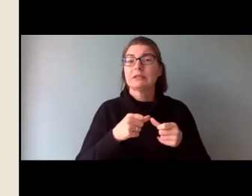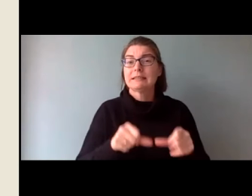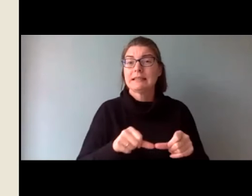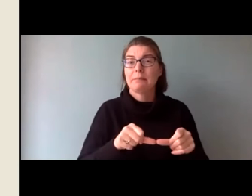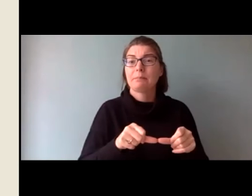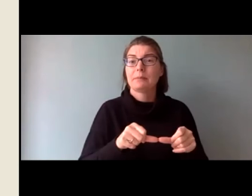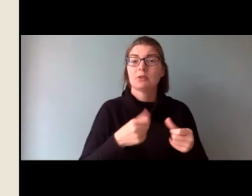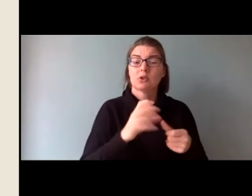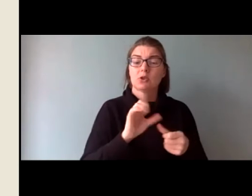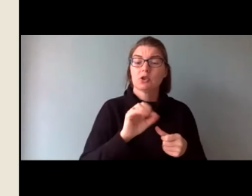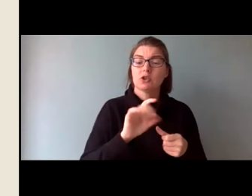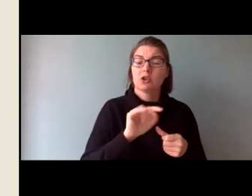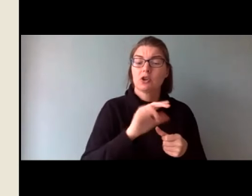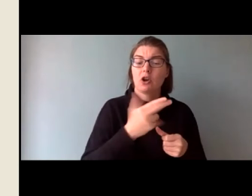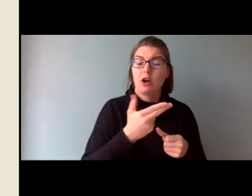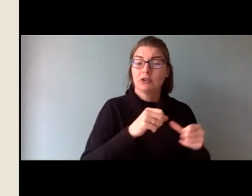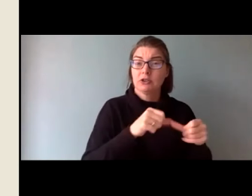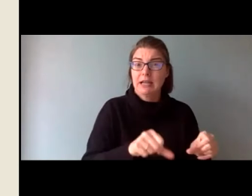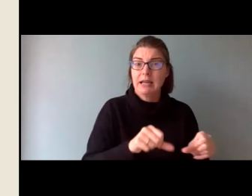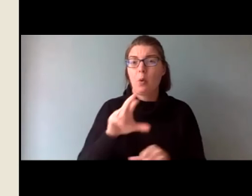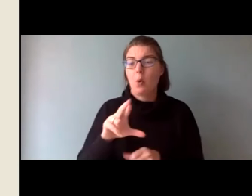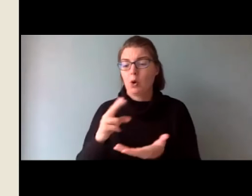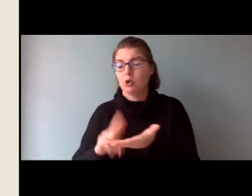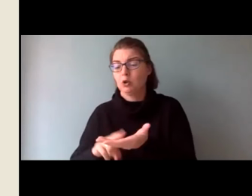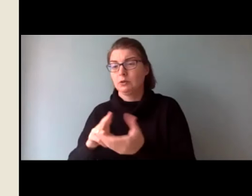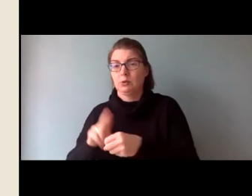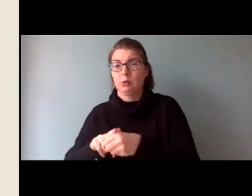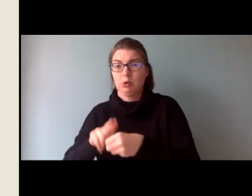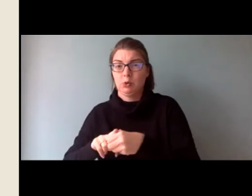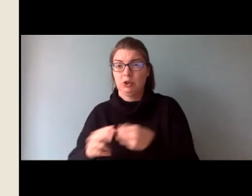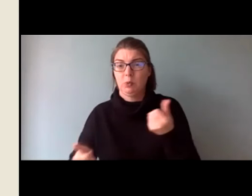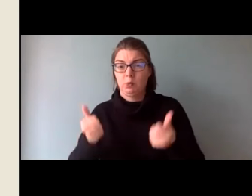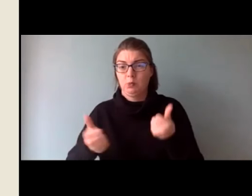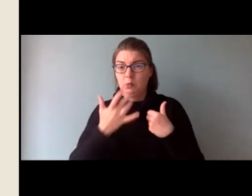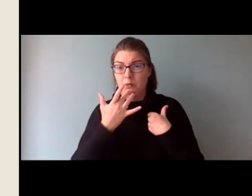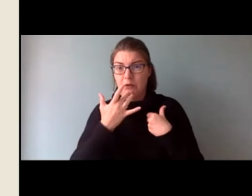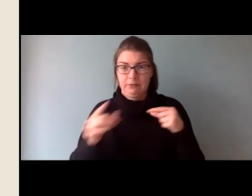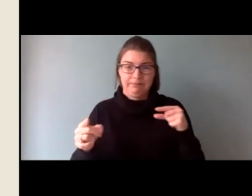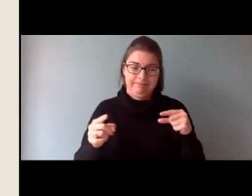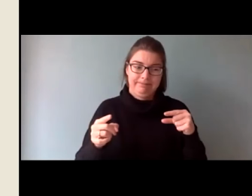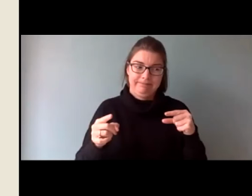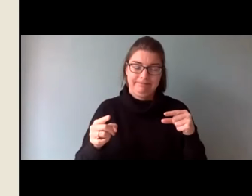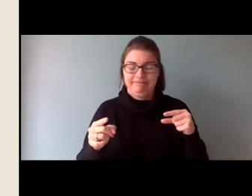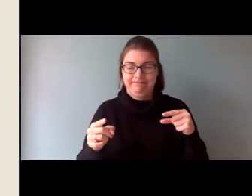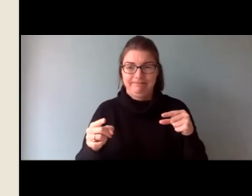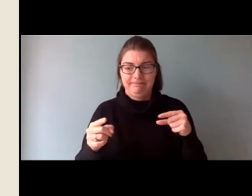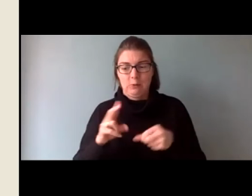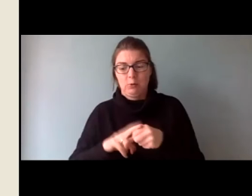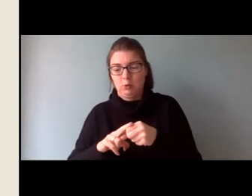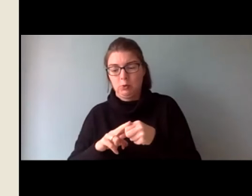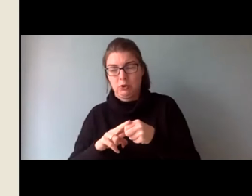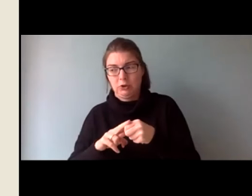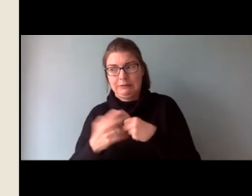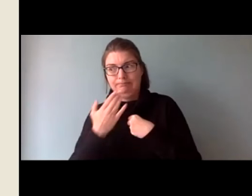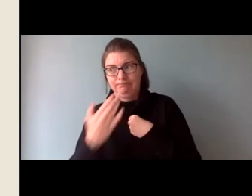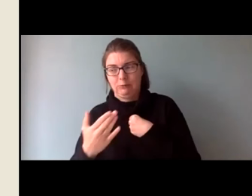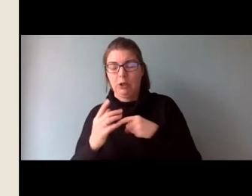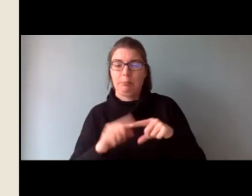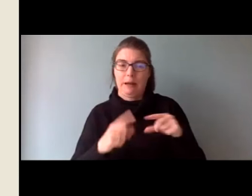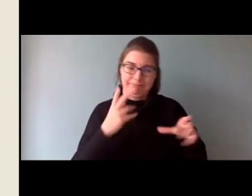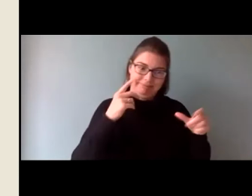sushi won. There you go. Great. I see that Okay. Veronique is wondering what the recipe was that your